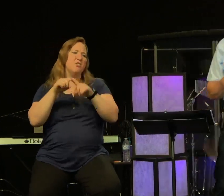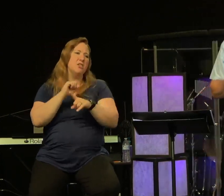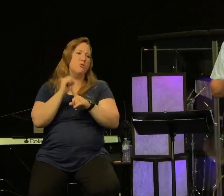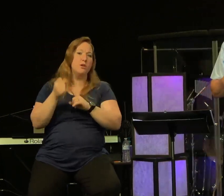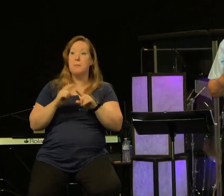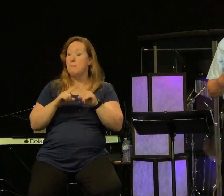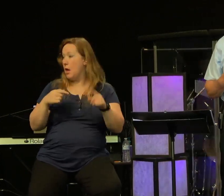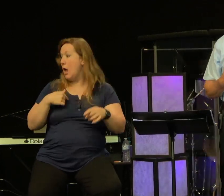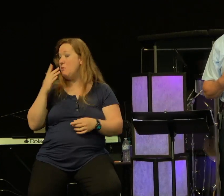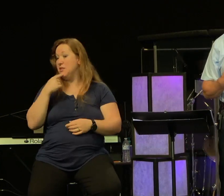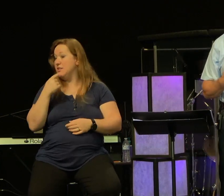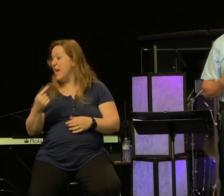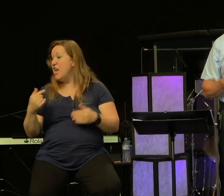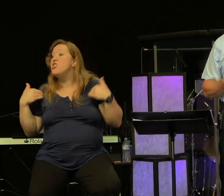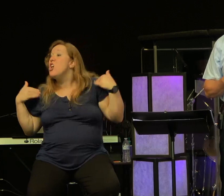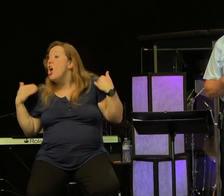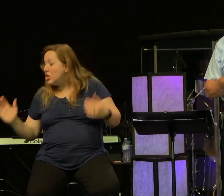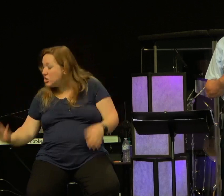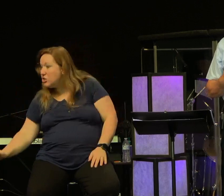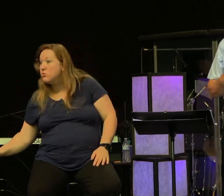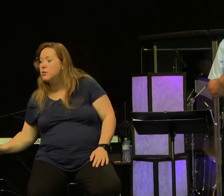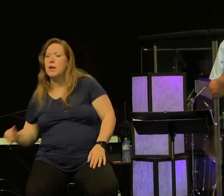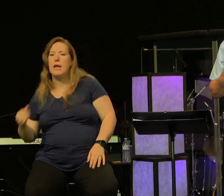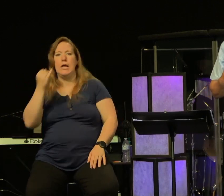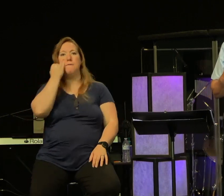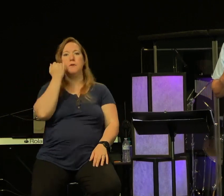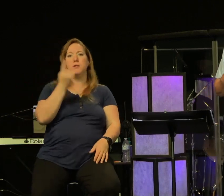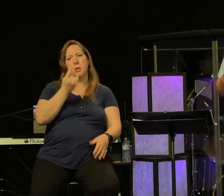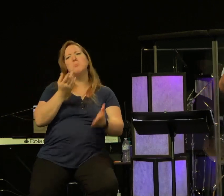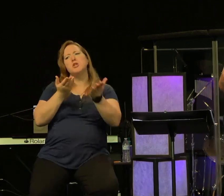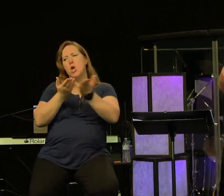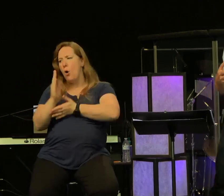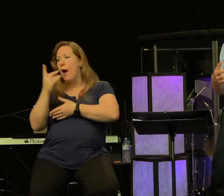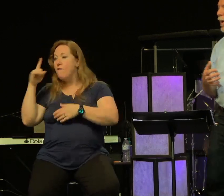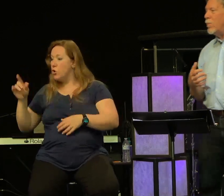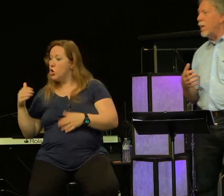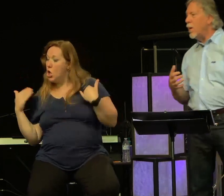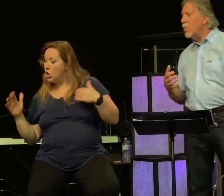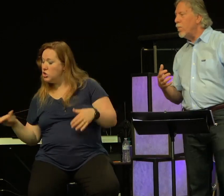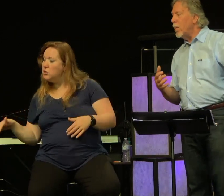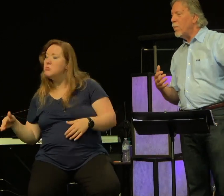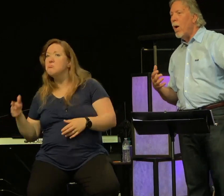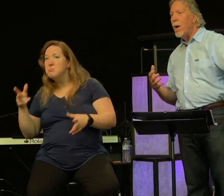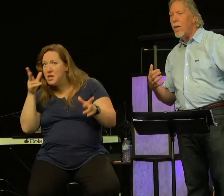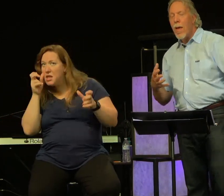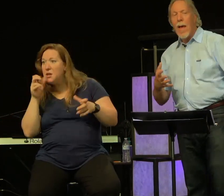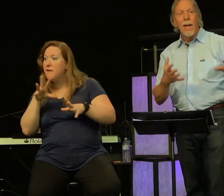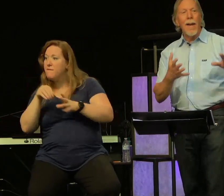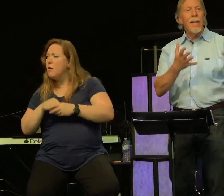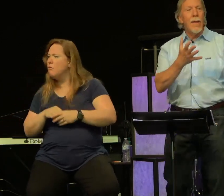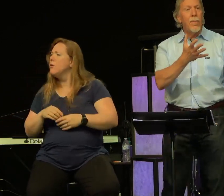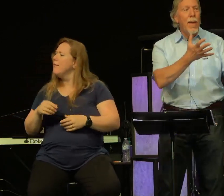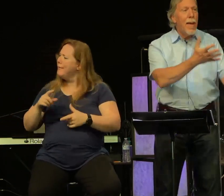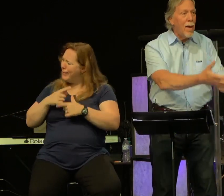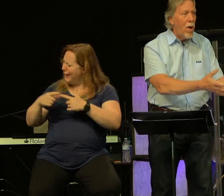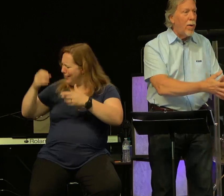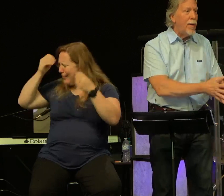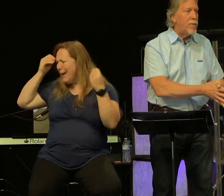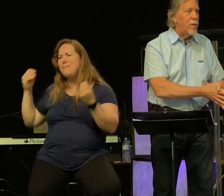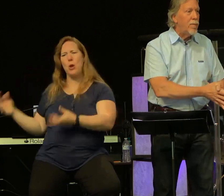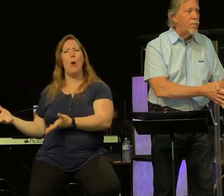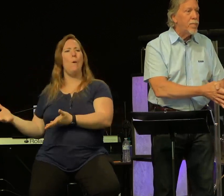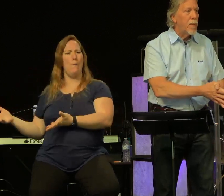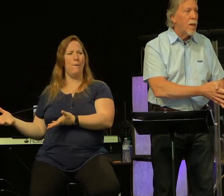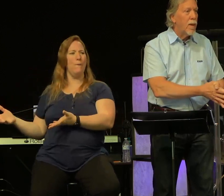I would say even the younger ones, if it's something that it's okay for them to hear and be a part of, let them in on